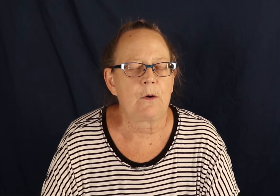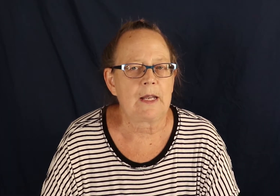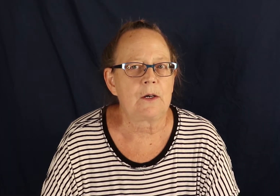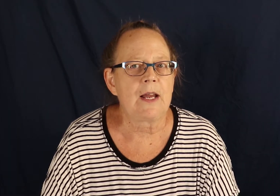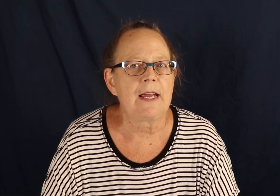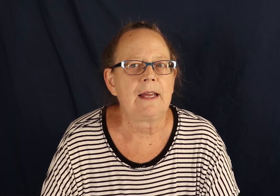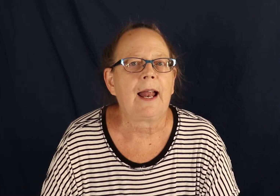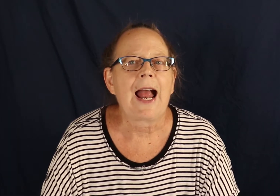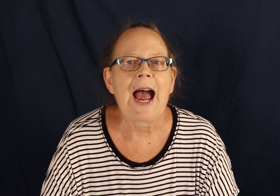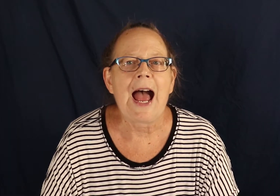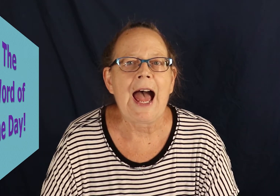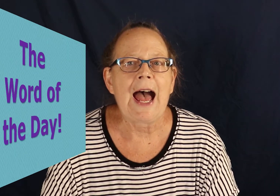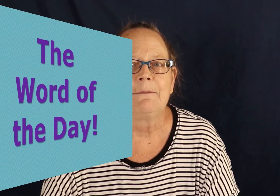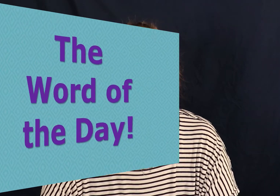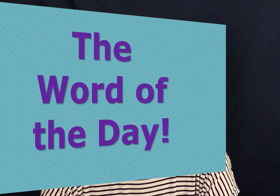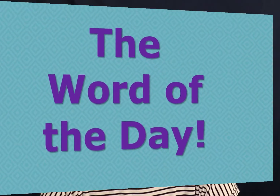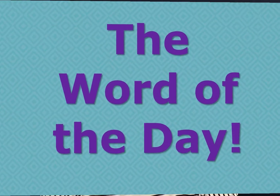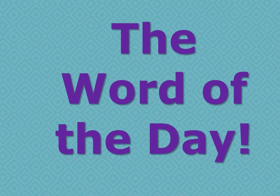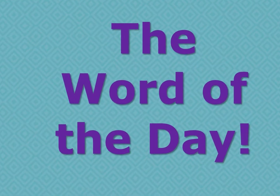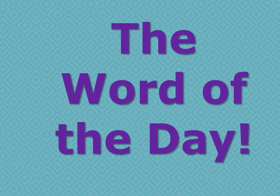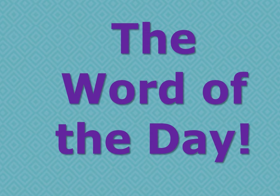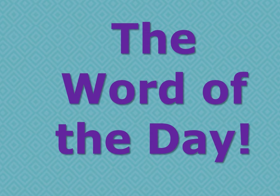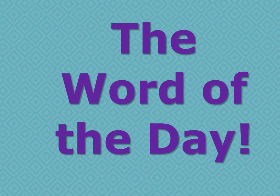for letter A. Ah.